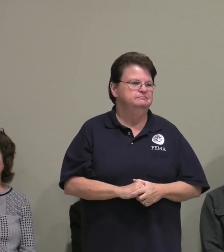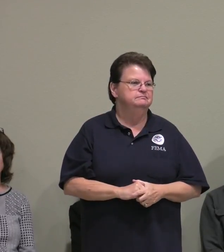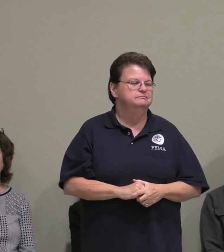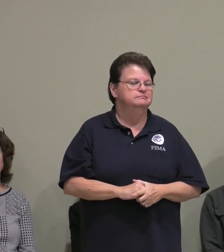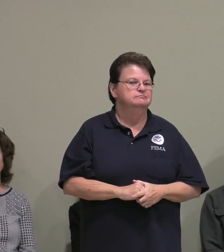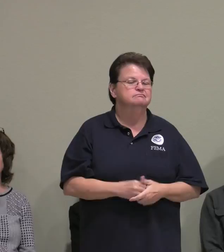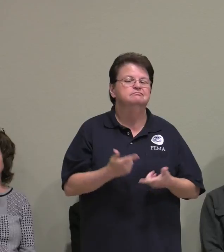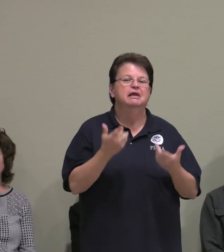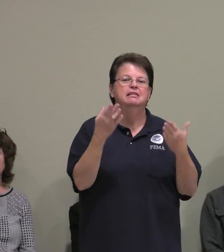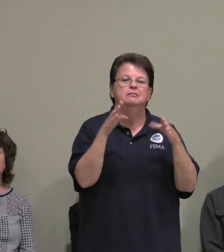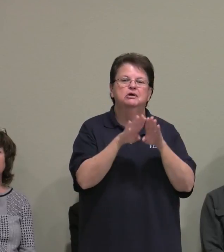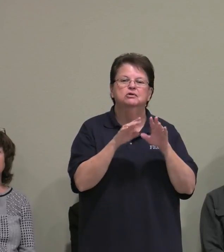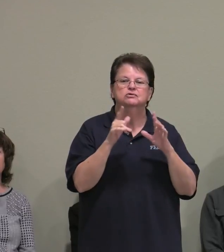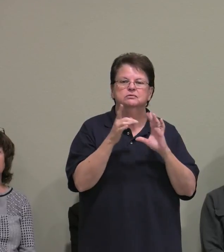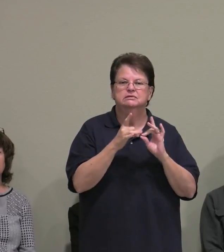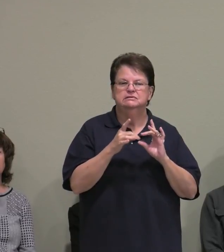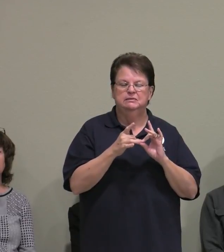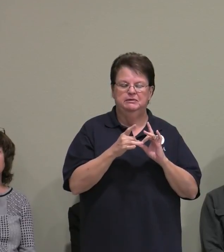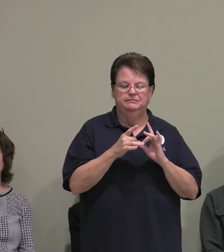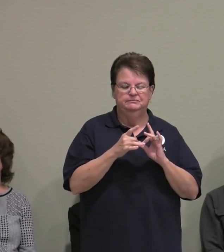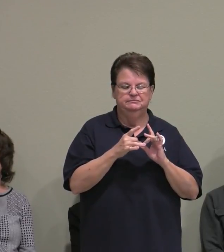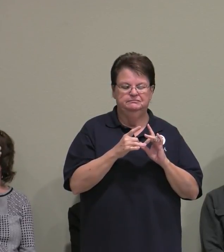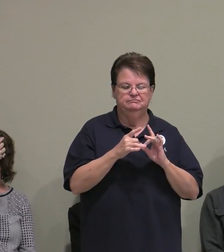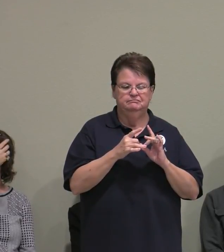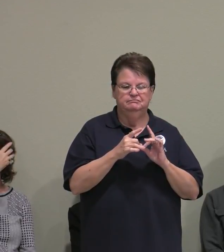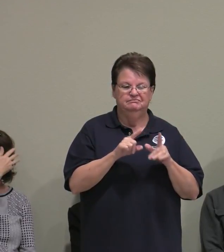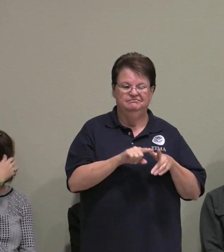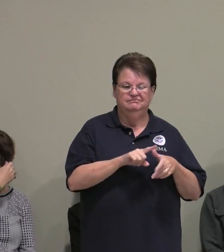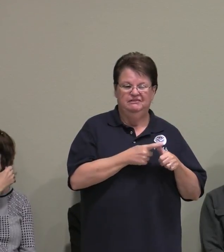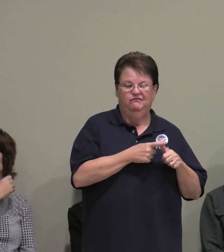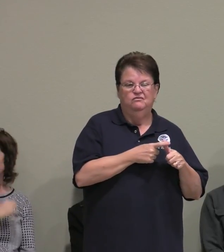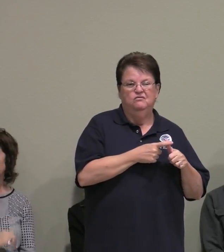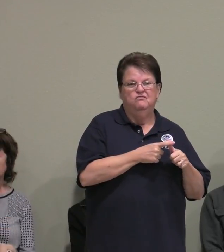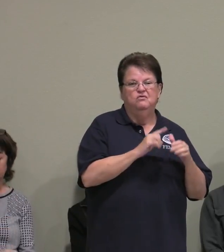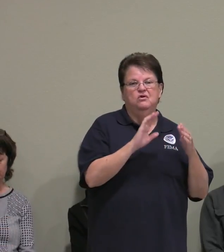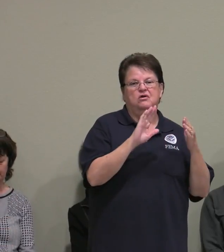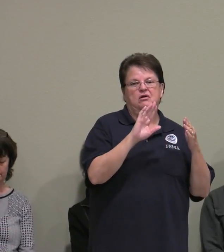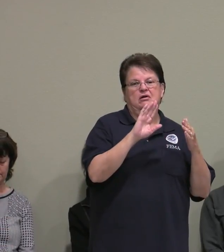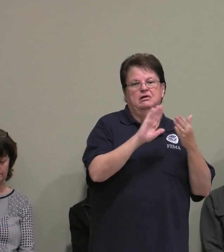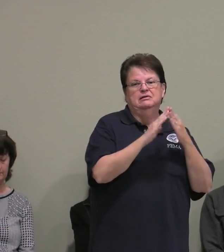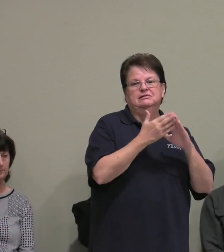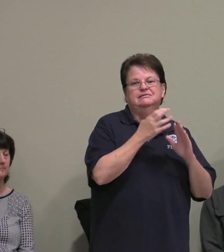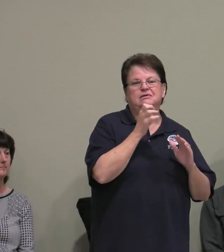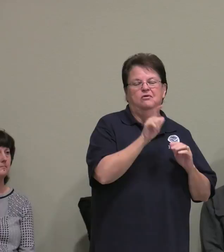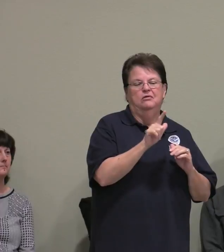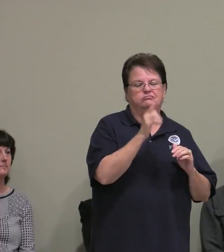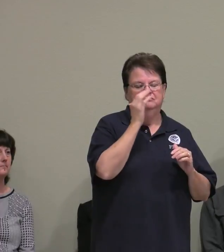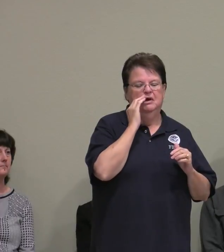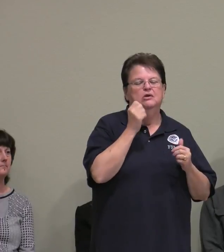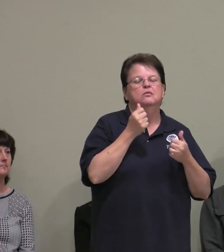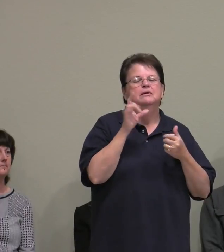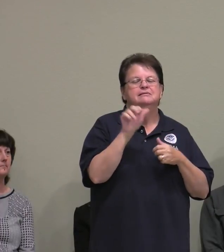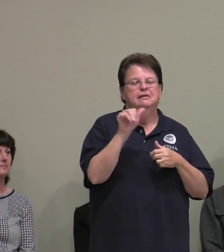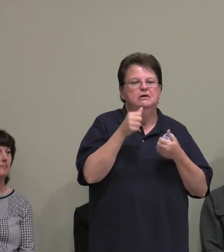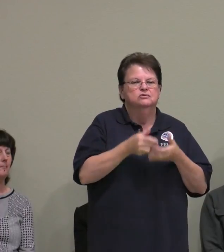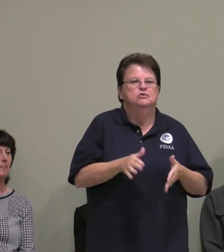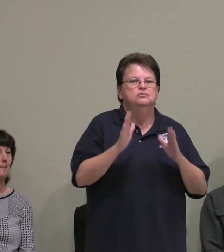Let me close with this. I said this at the first town hall meeting. I know what it's like to lose a house to a fire.